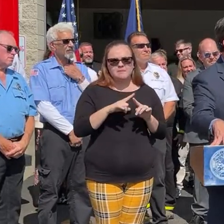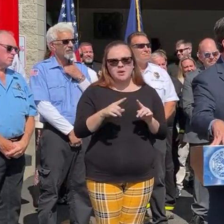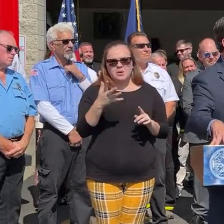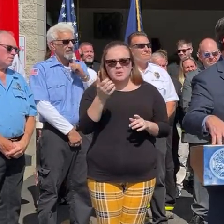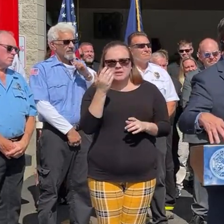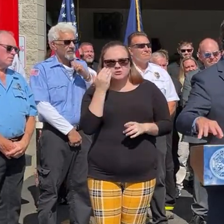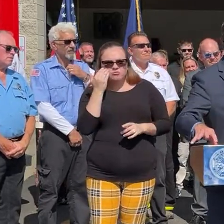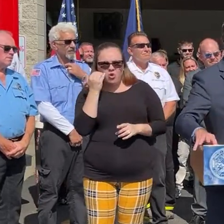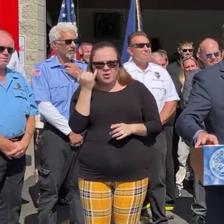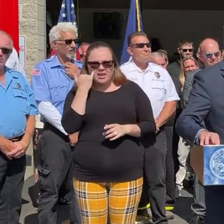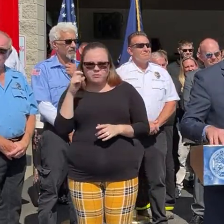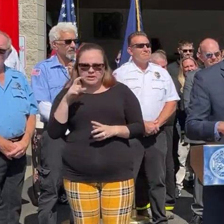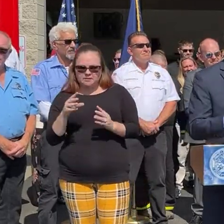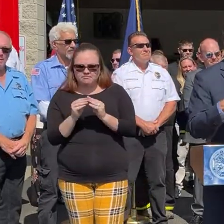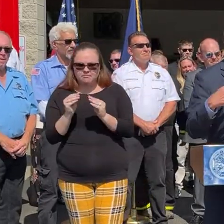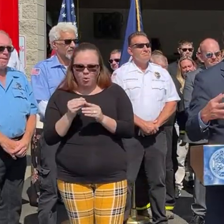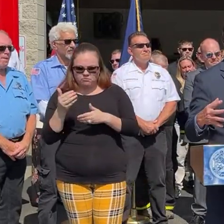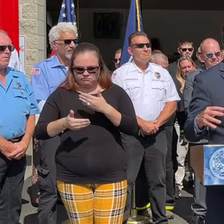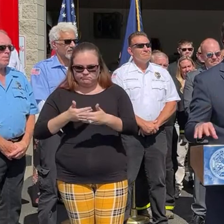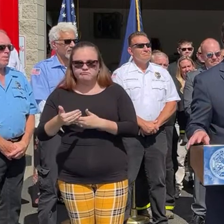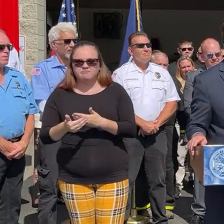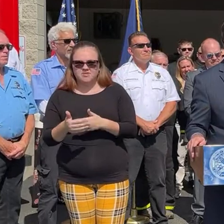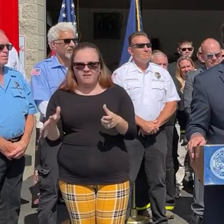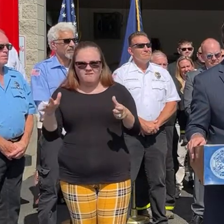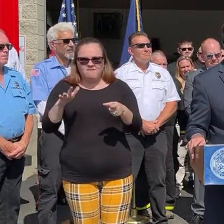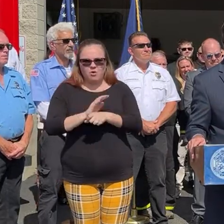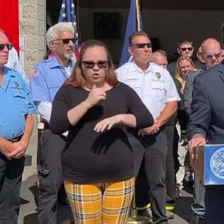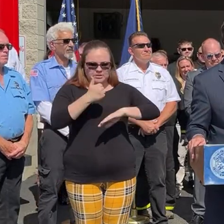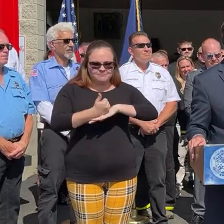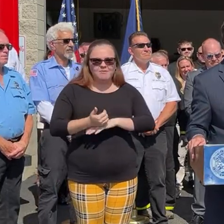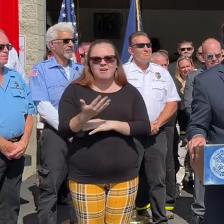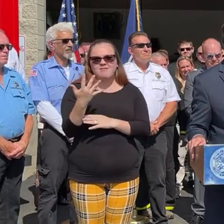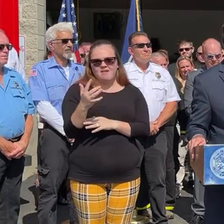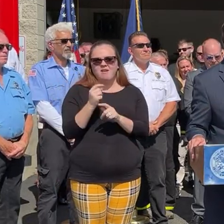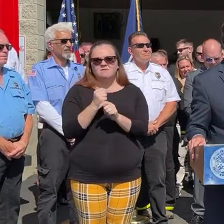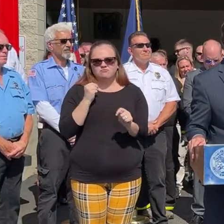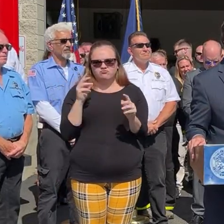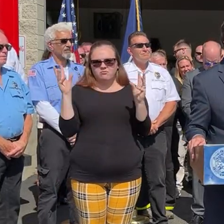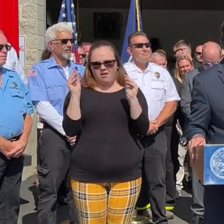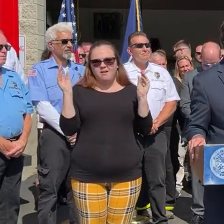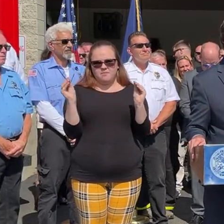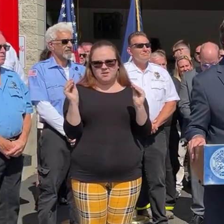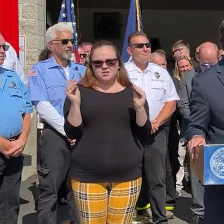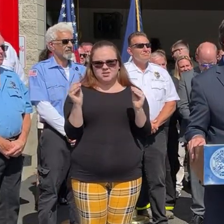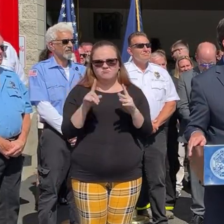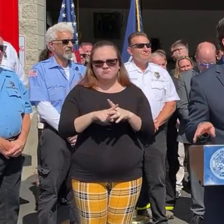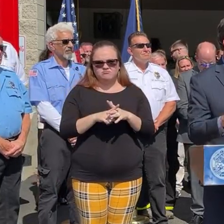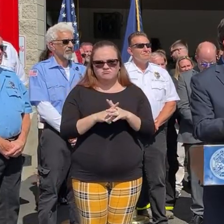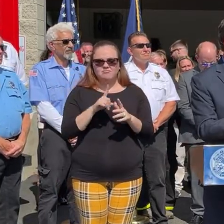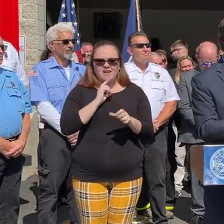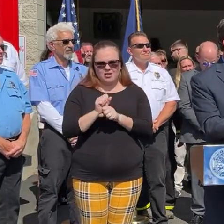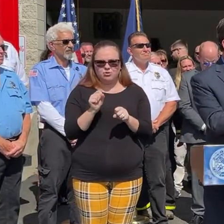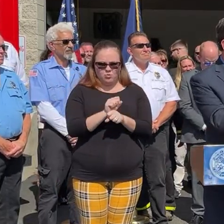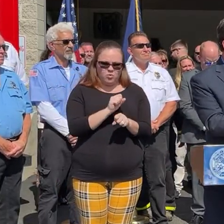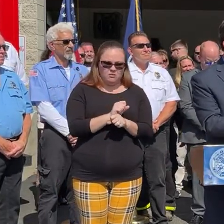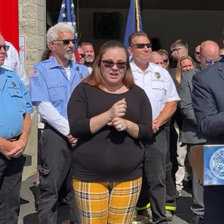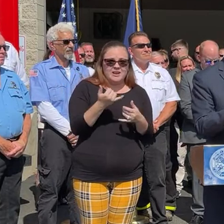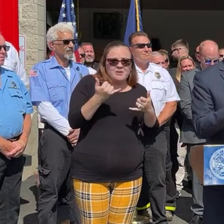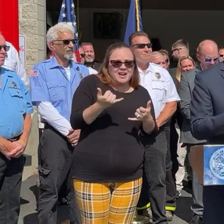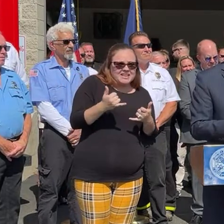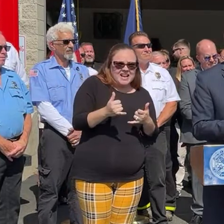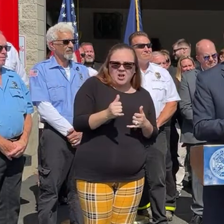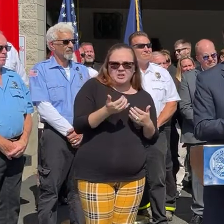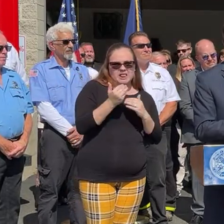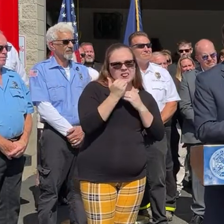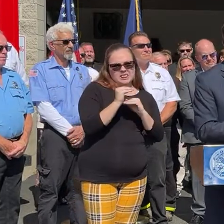EMTs and paramedics over time when we have the full complement of 5 ambulances in service. We're not at that point yet, so we